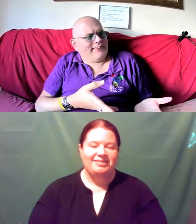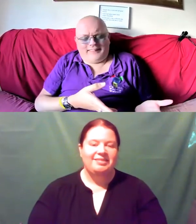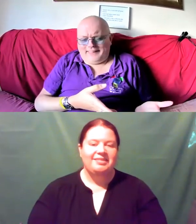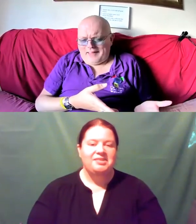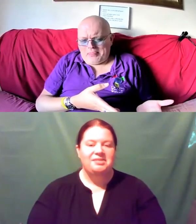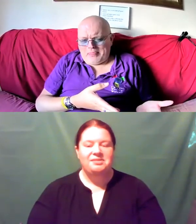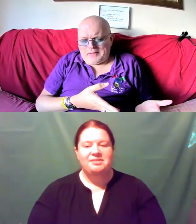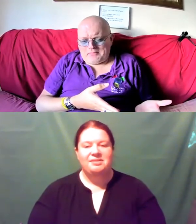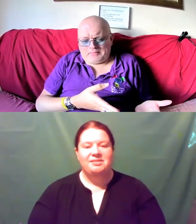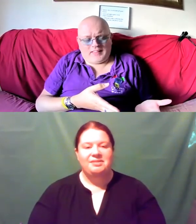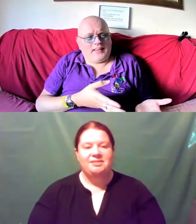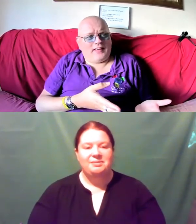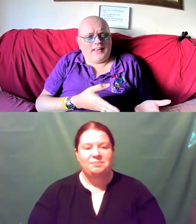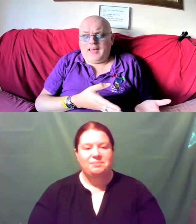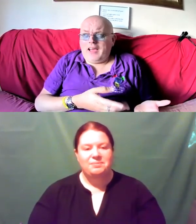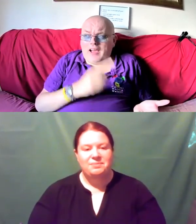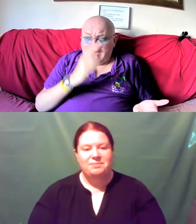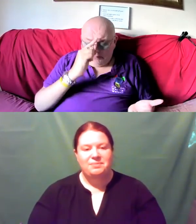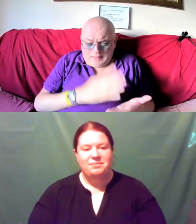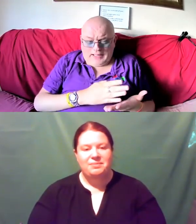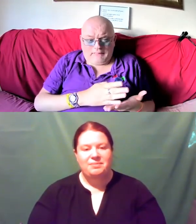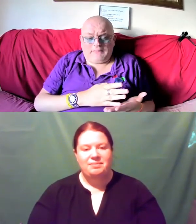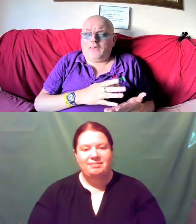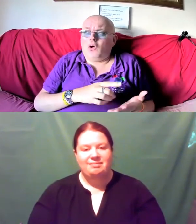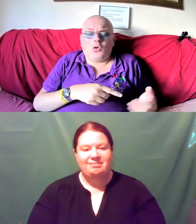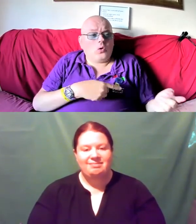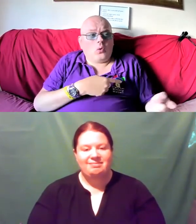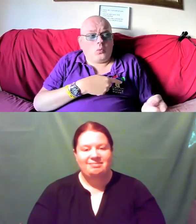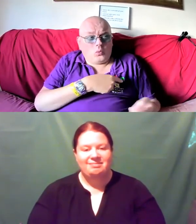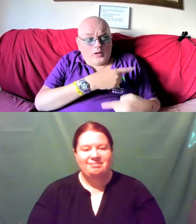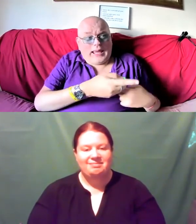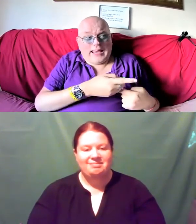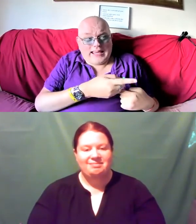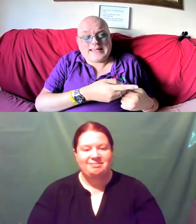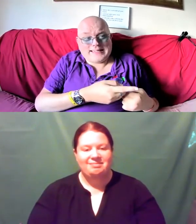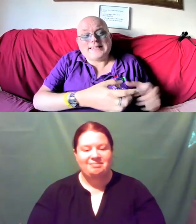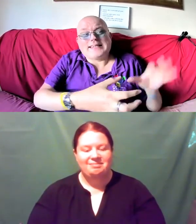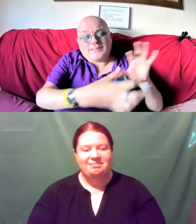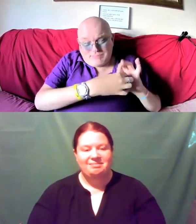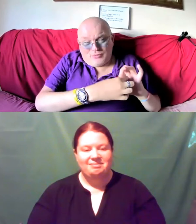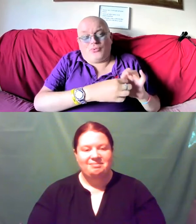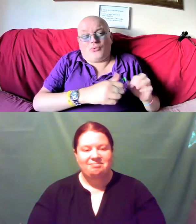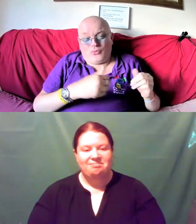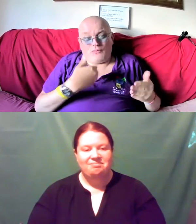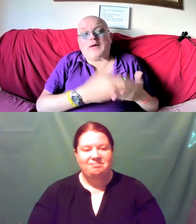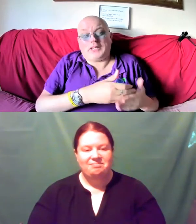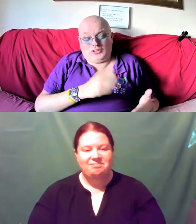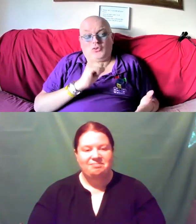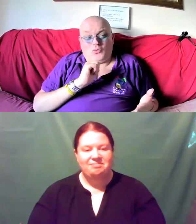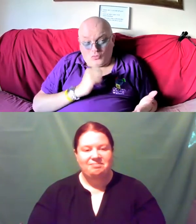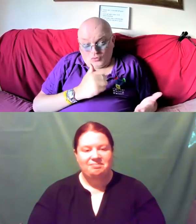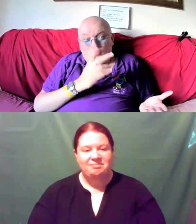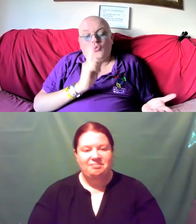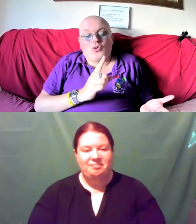So I sincerely believe that we would have worked things out for ourselves eventually, but we ended up with this,